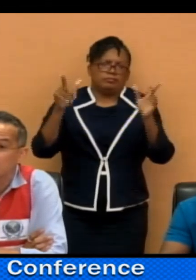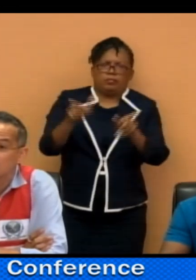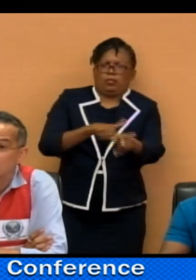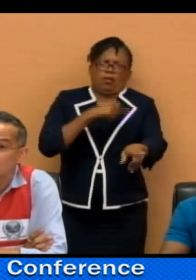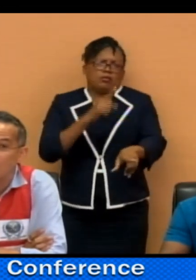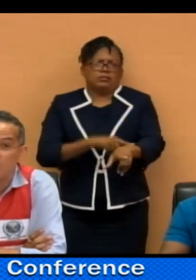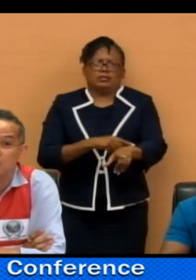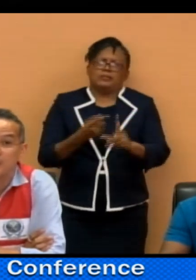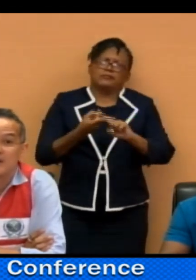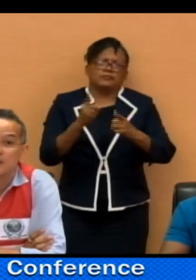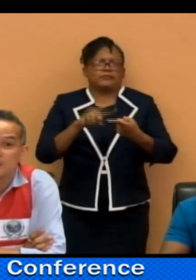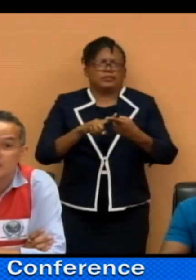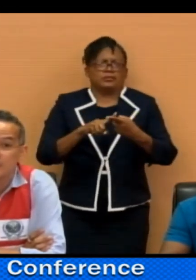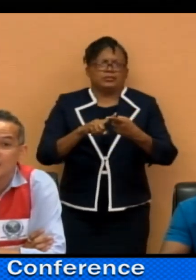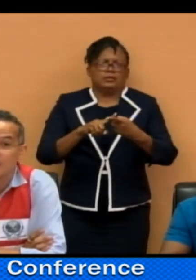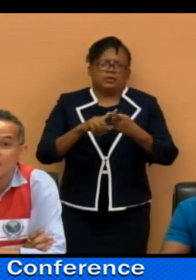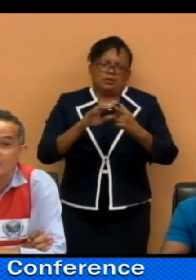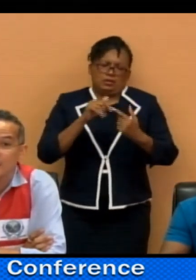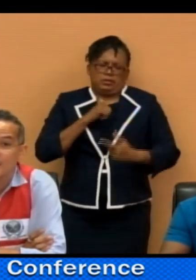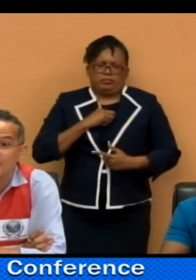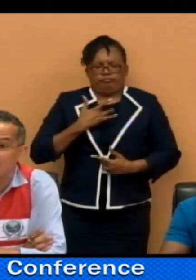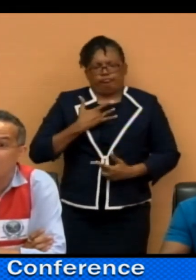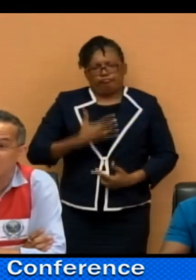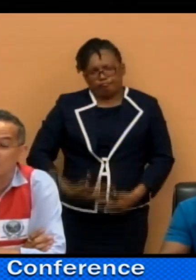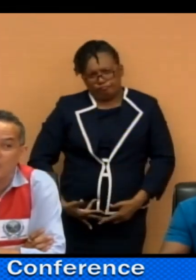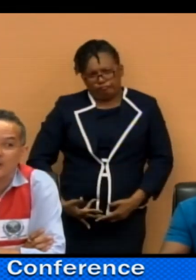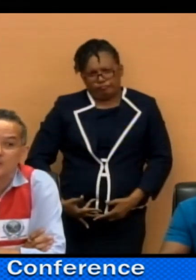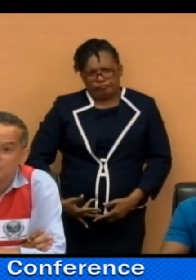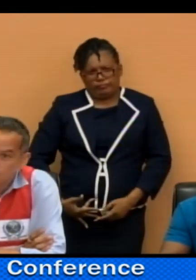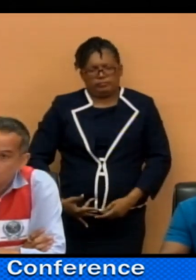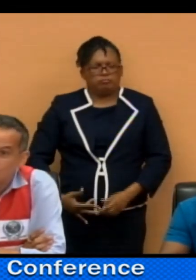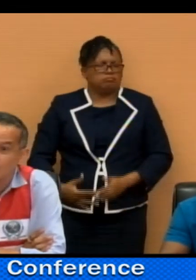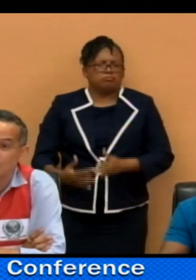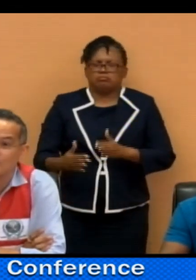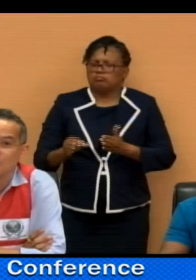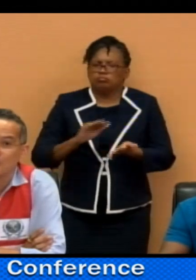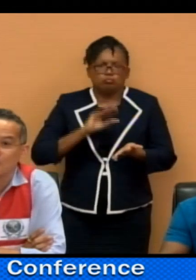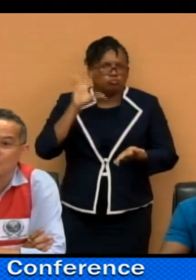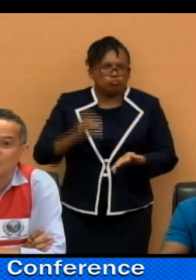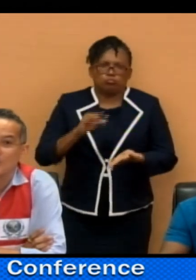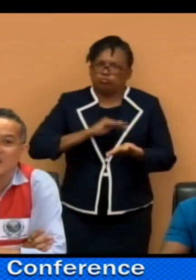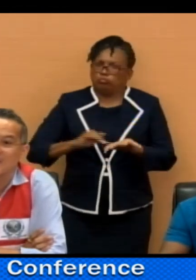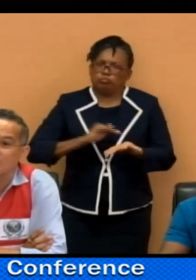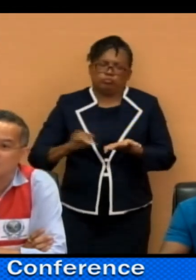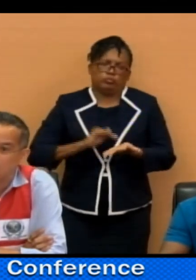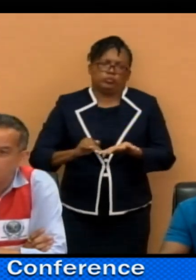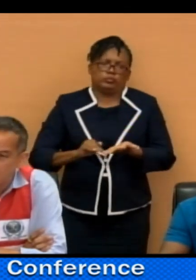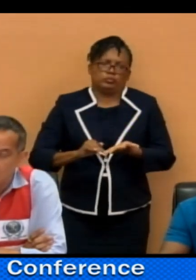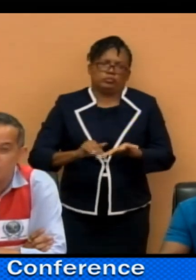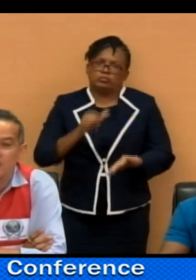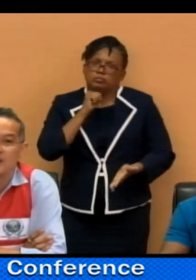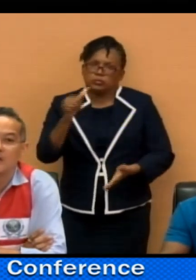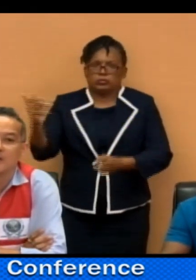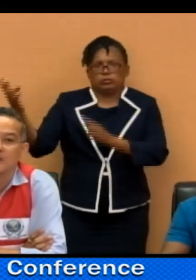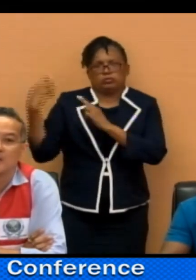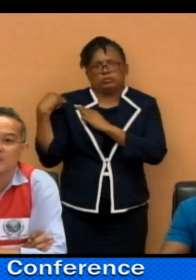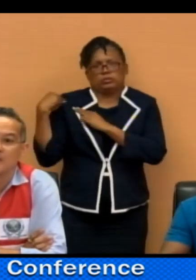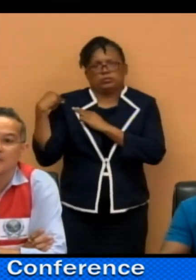friends, or stress. There is no excuse to behave